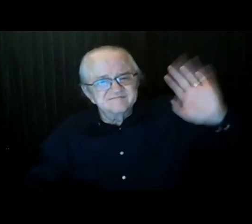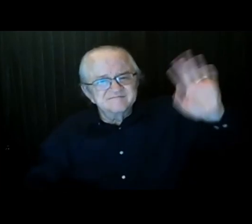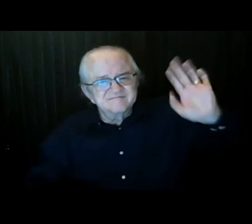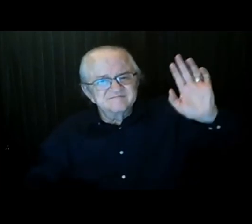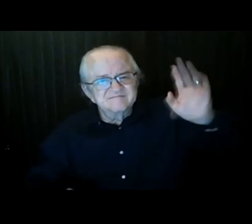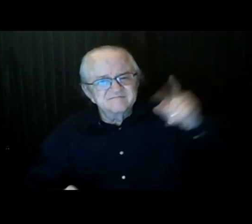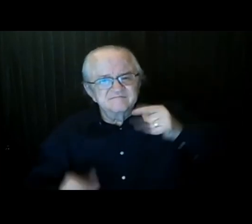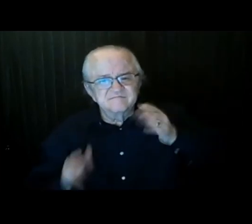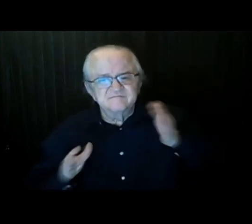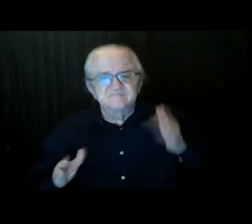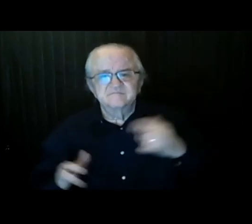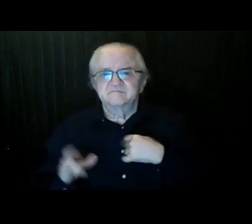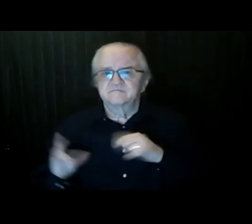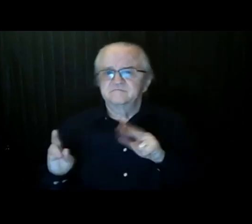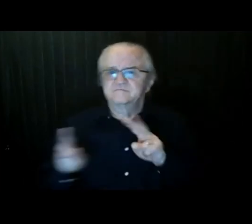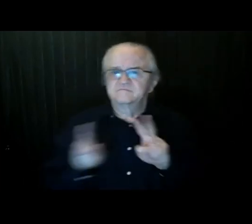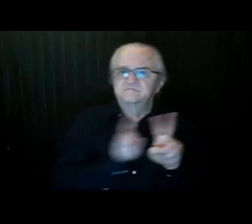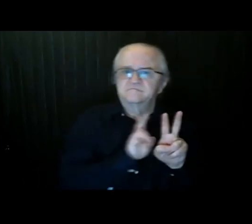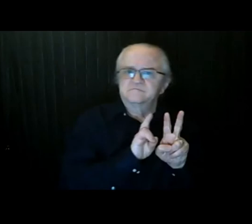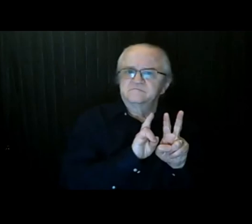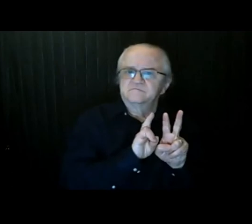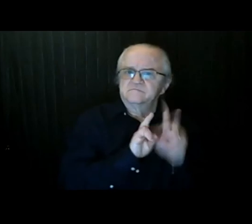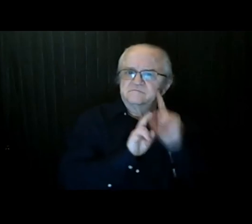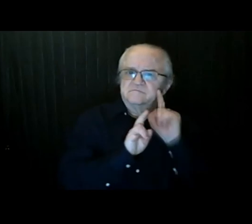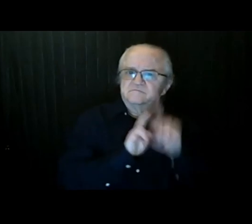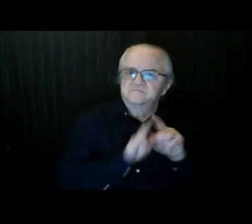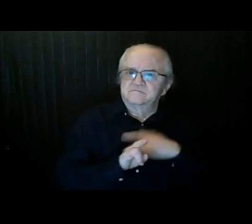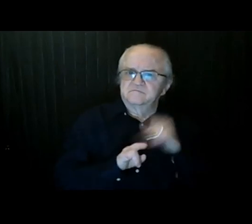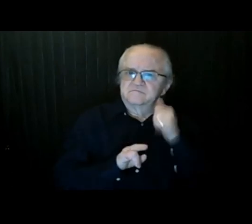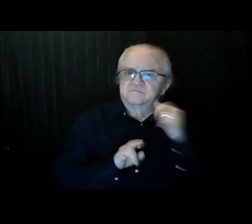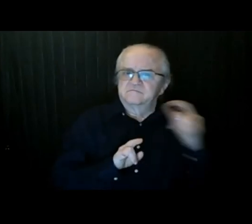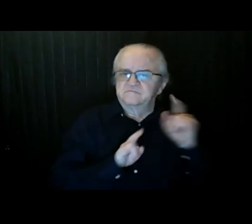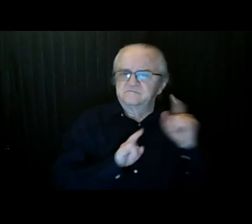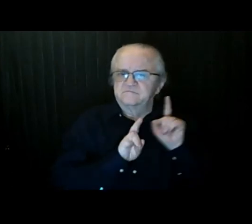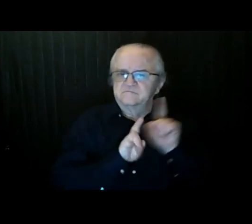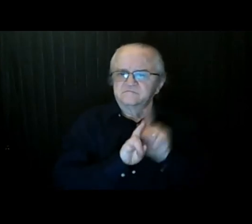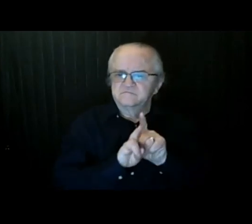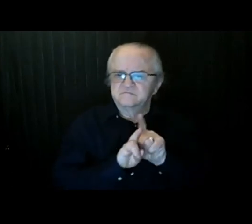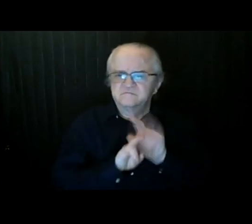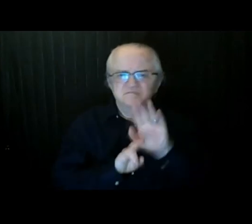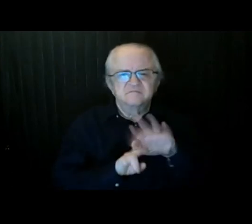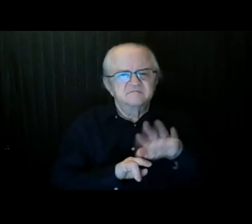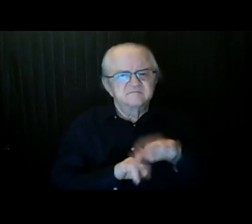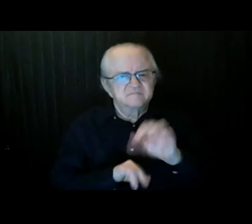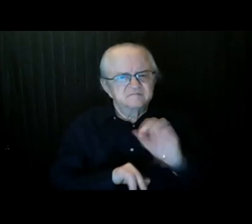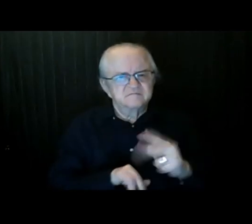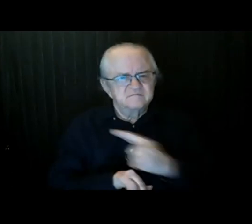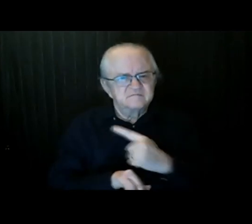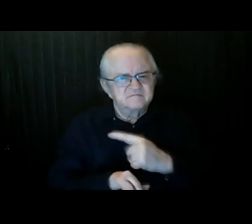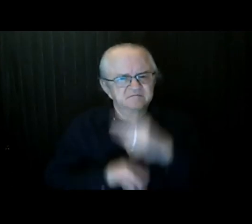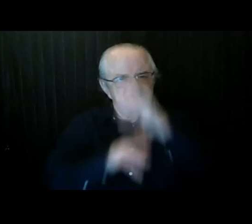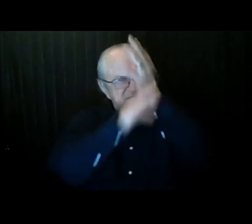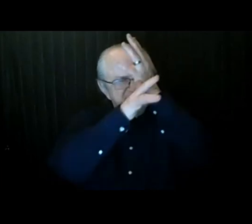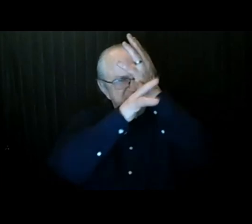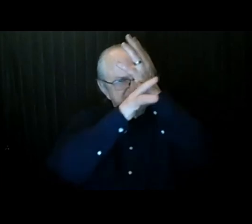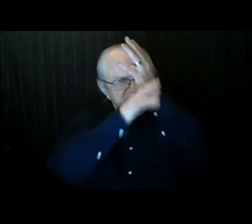I immediately moved towards my sisters, and I felt my aunt come running up behind me. She said, it's okay, it's okay. That's your Pepe.